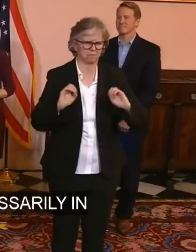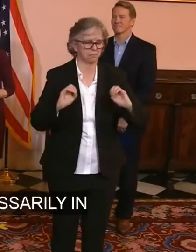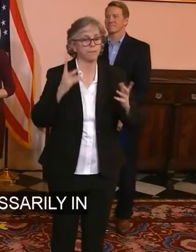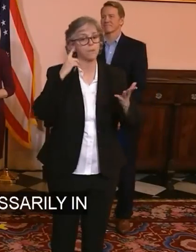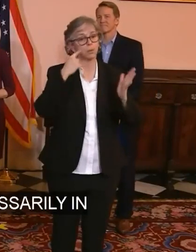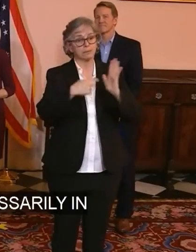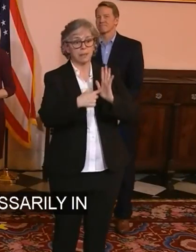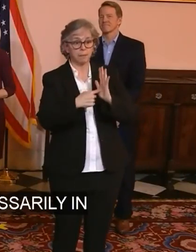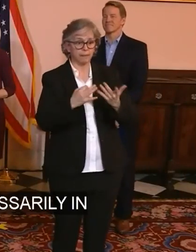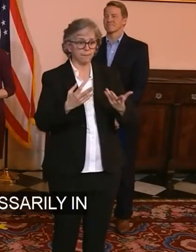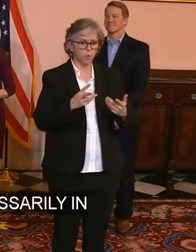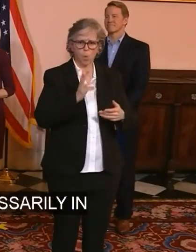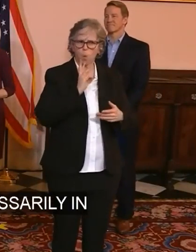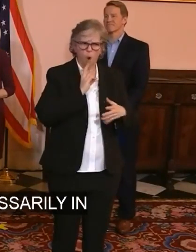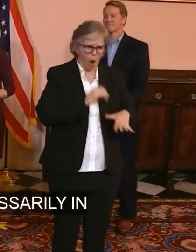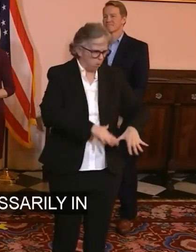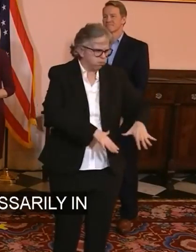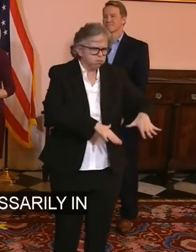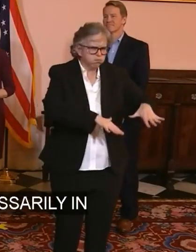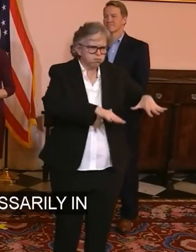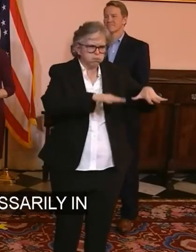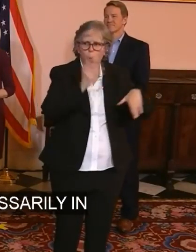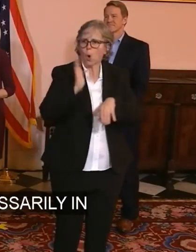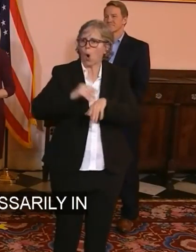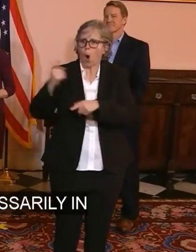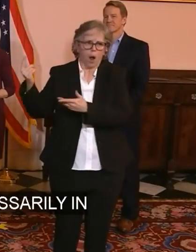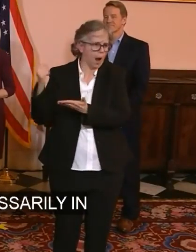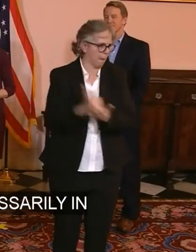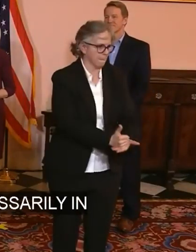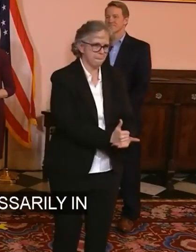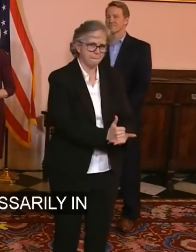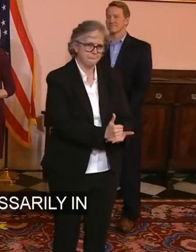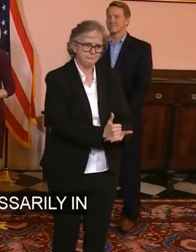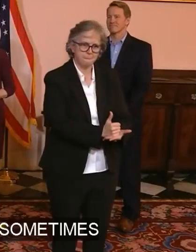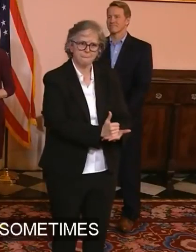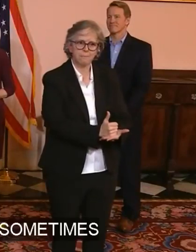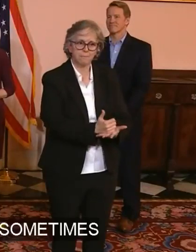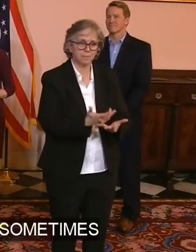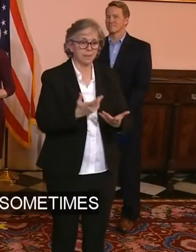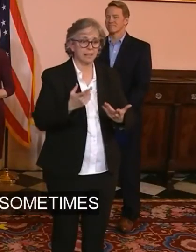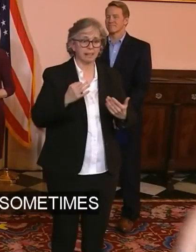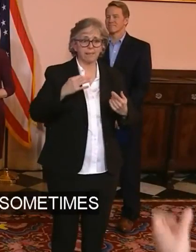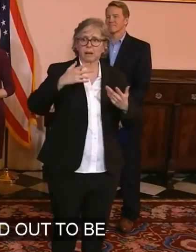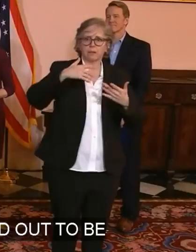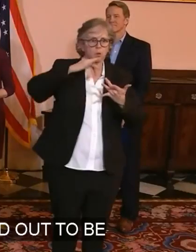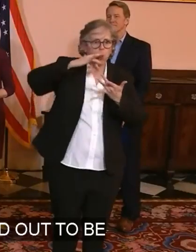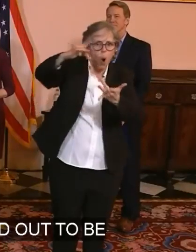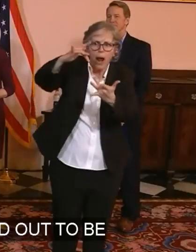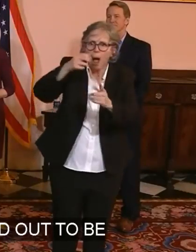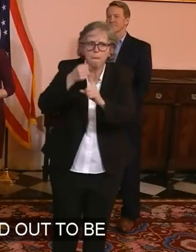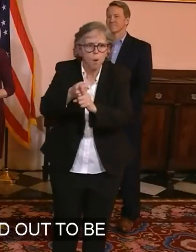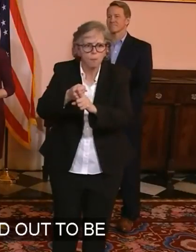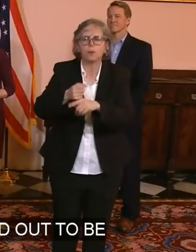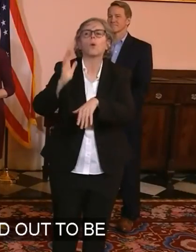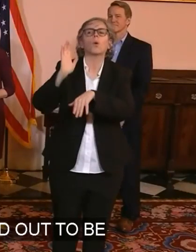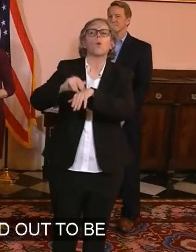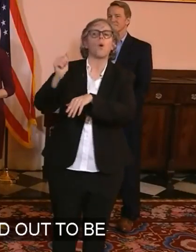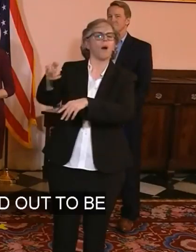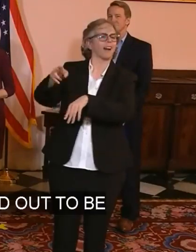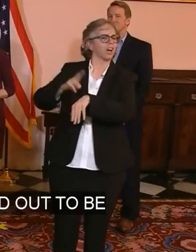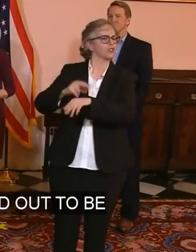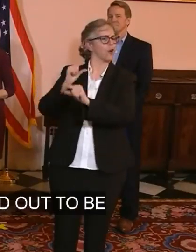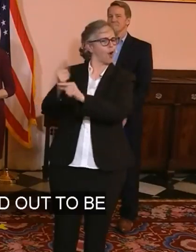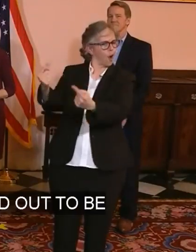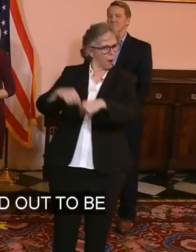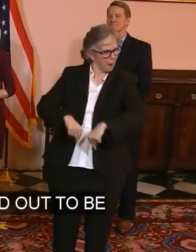cases, they're called out to be of help in regard to tornadoes. They have lift capacity.